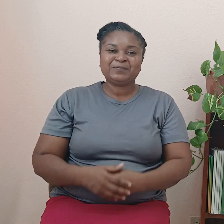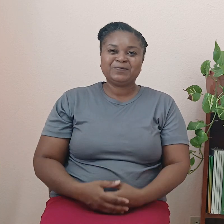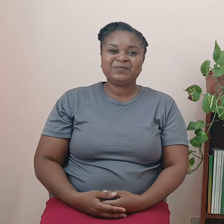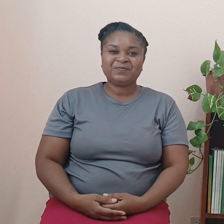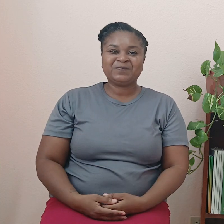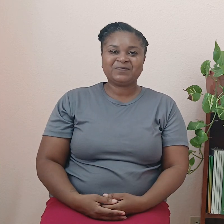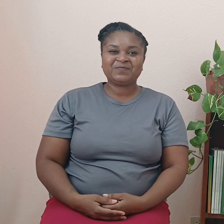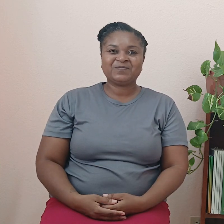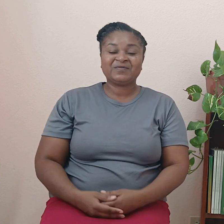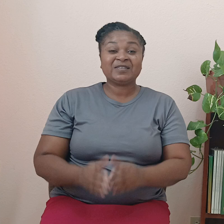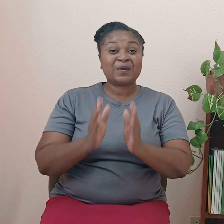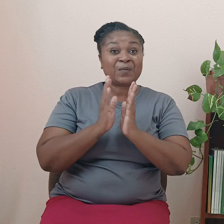Prayer 1.